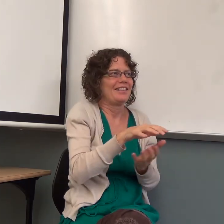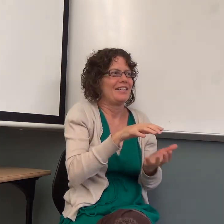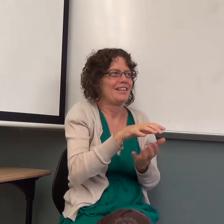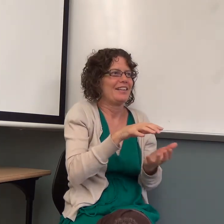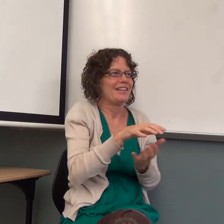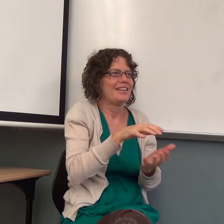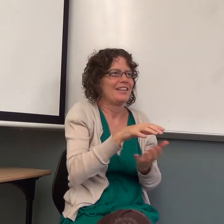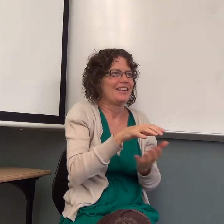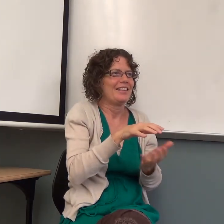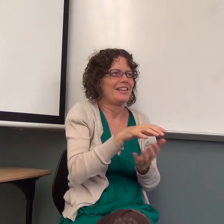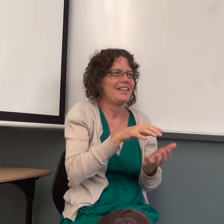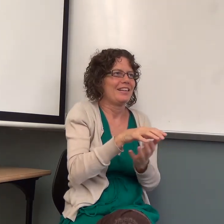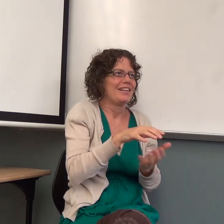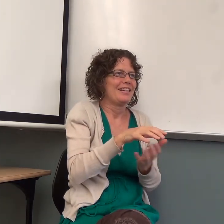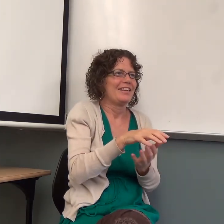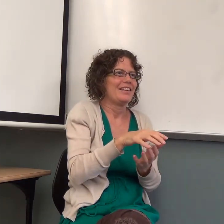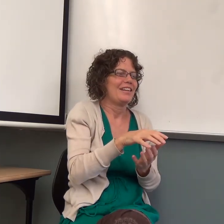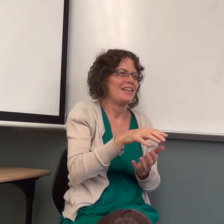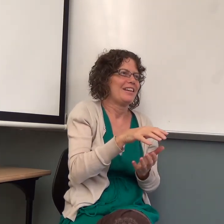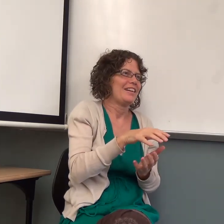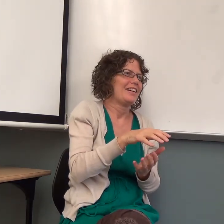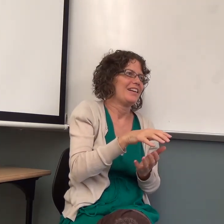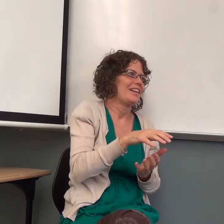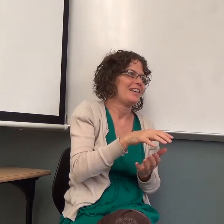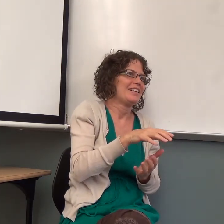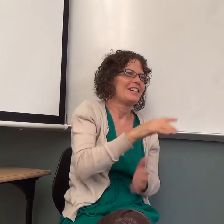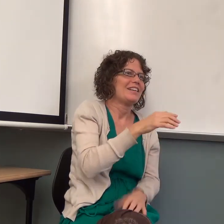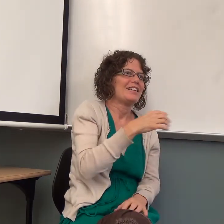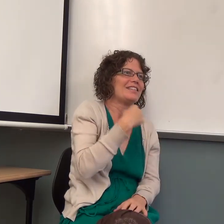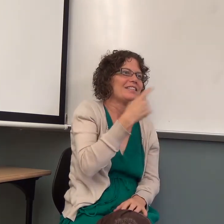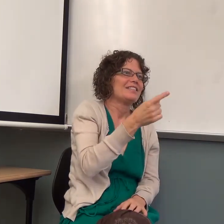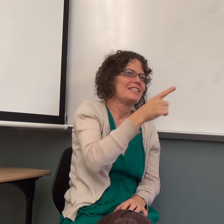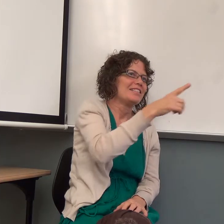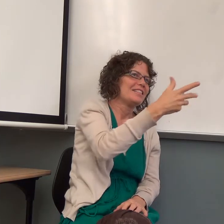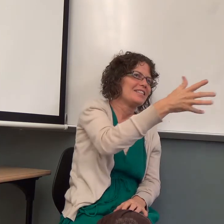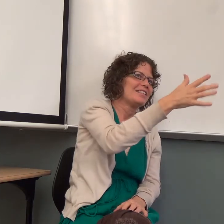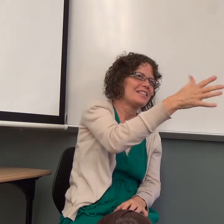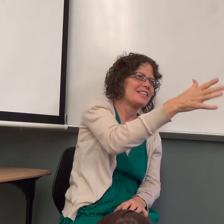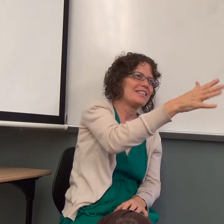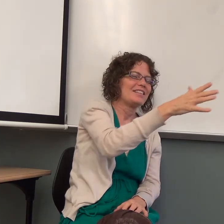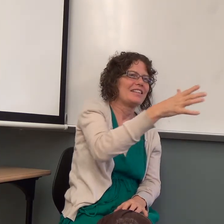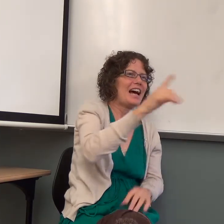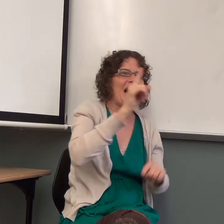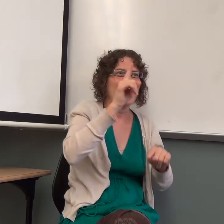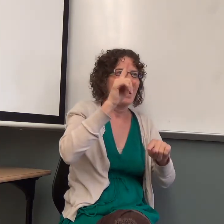Come on, Sebastian. I can't. Tell it to David. I can't think of it. Oh, I'm sure you can come up with one word that